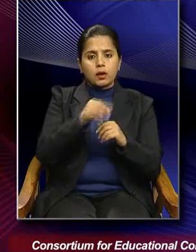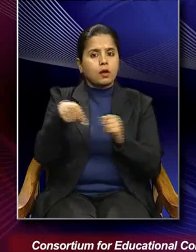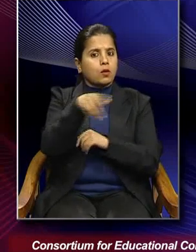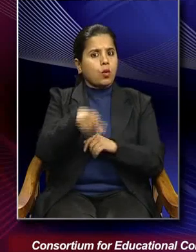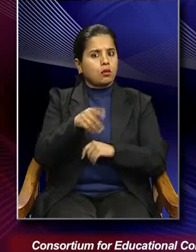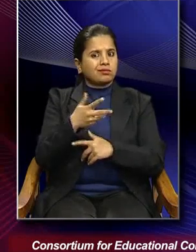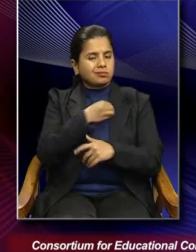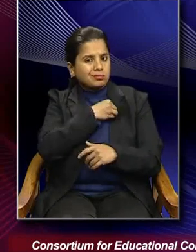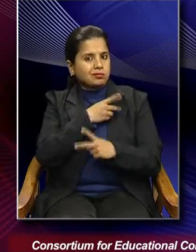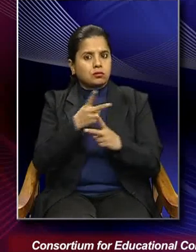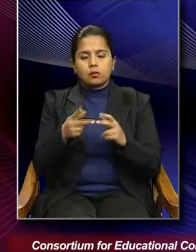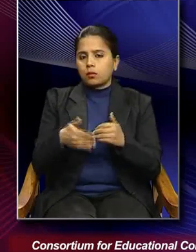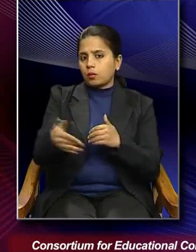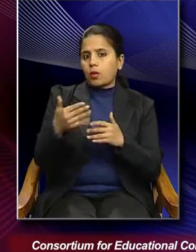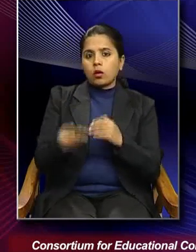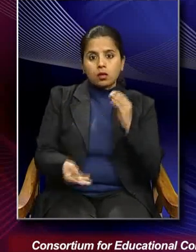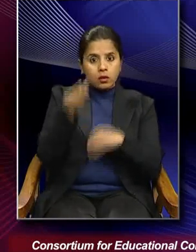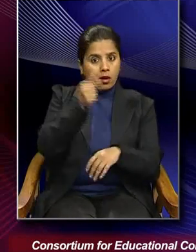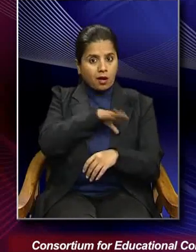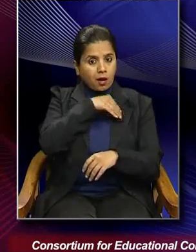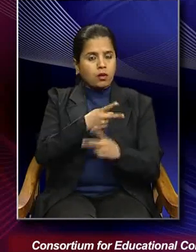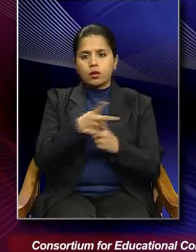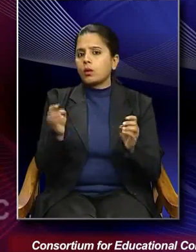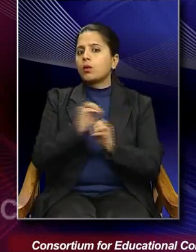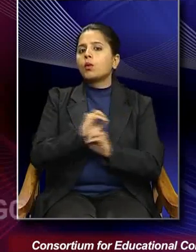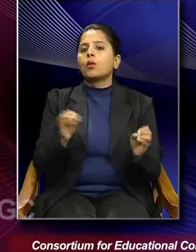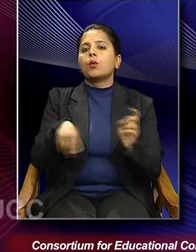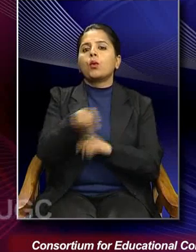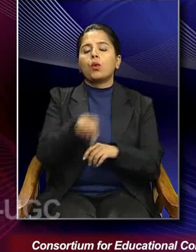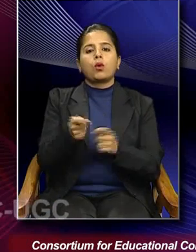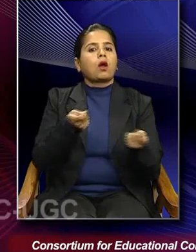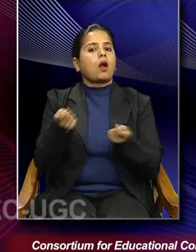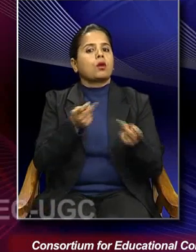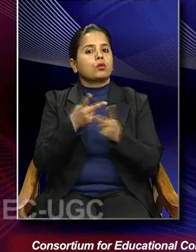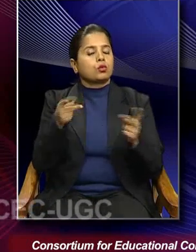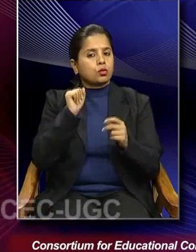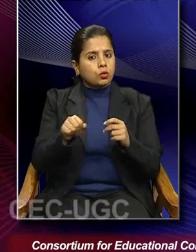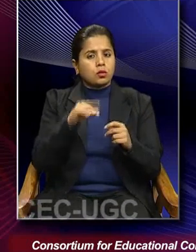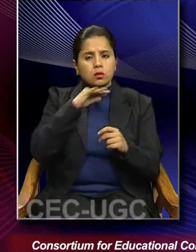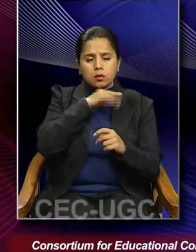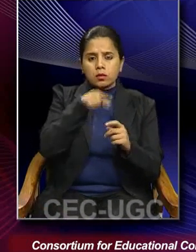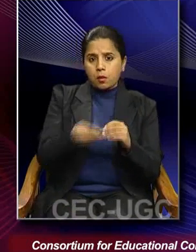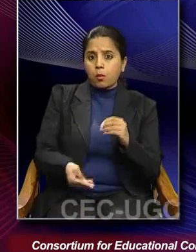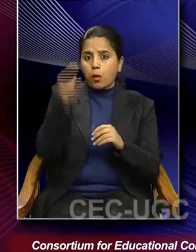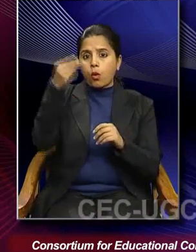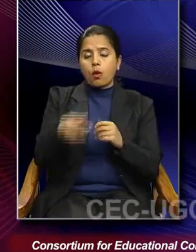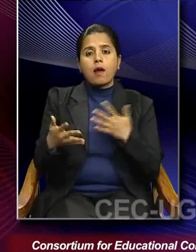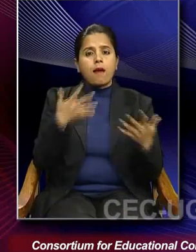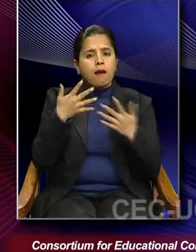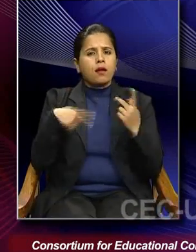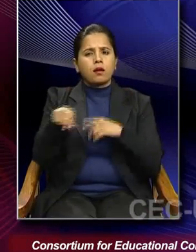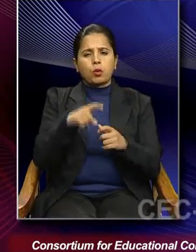bear the increased transportation cost due to the pollution control necessary to increase the air